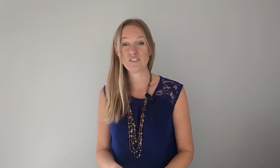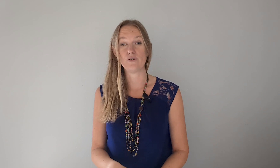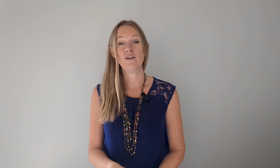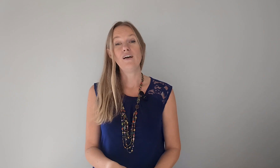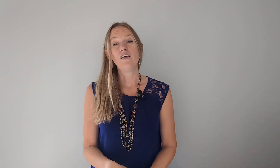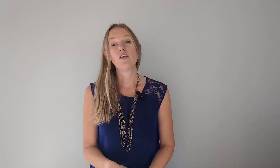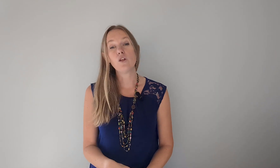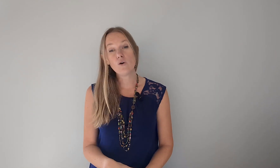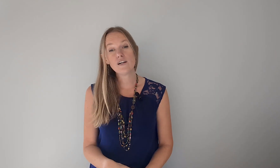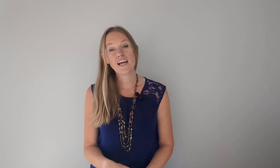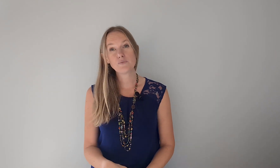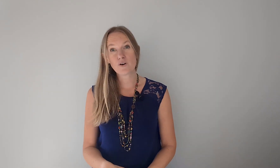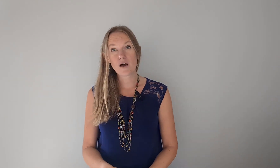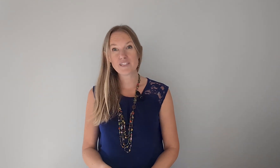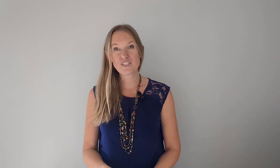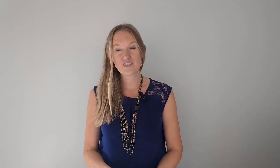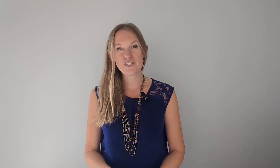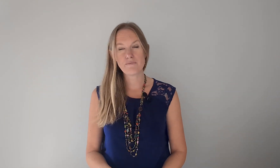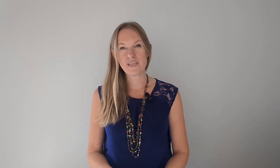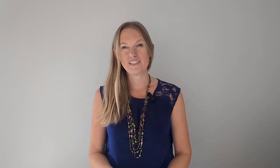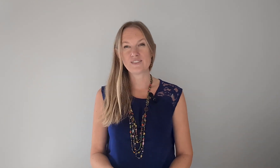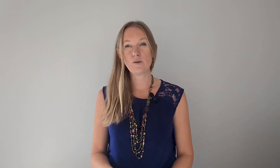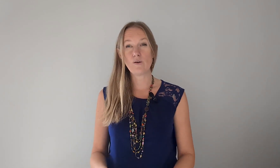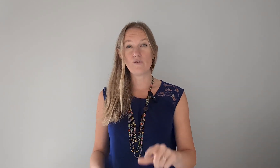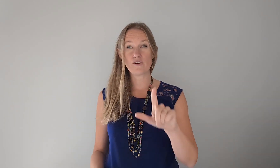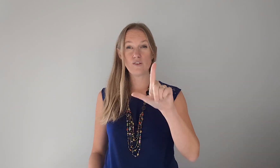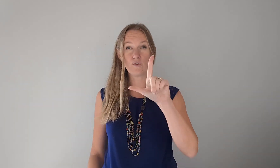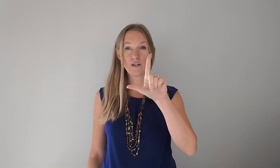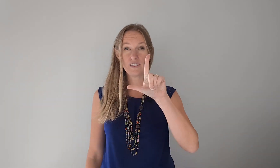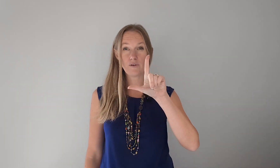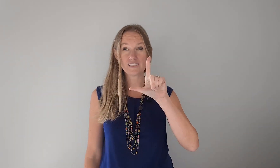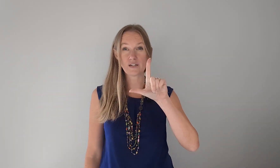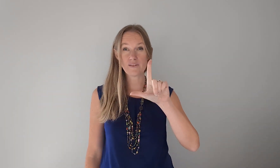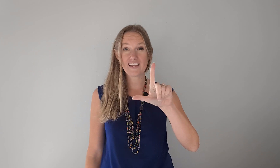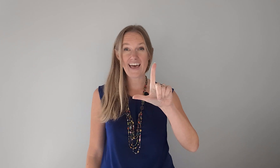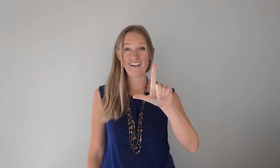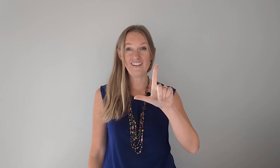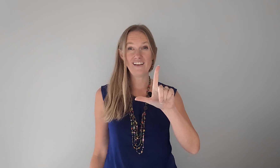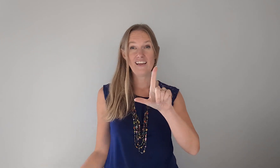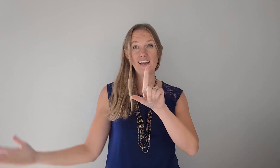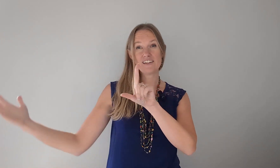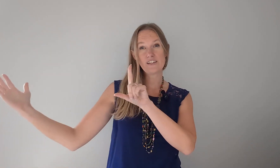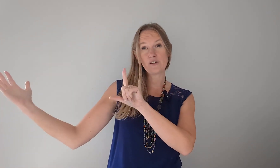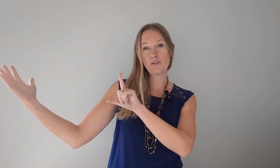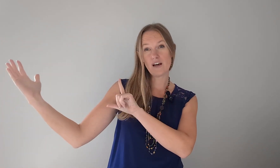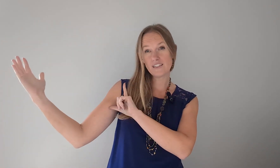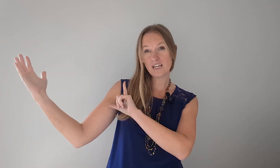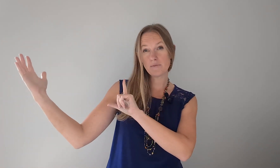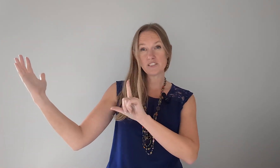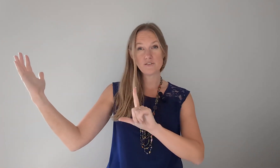so the Lord has promised good to me. So for Lord, you want to start with an L, and you're going to go non-dominant